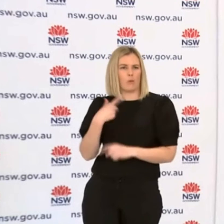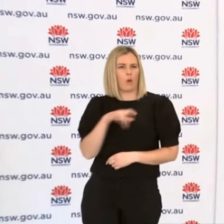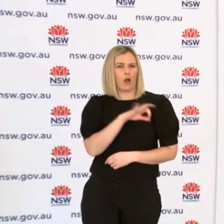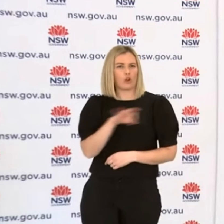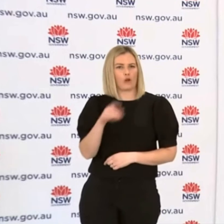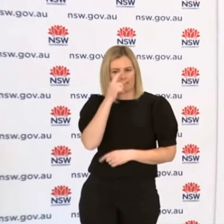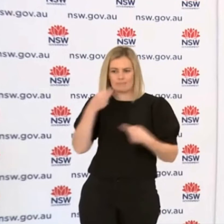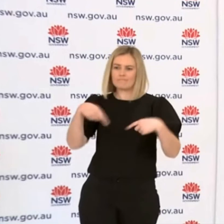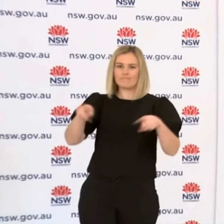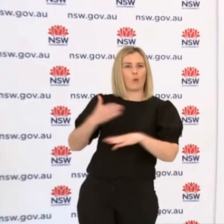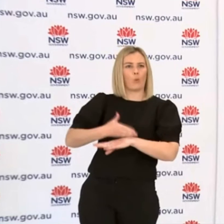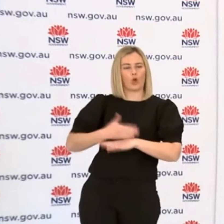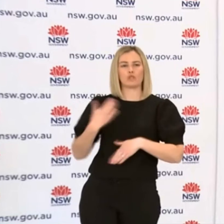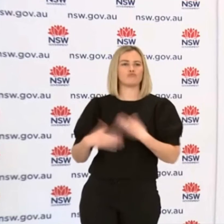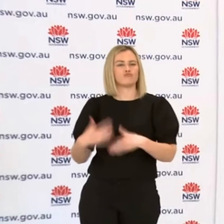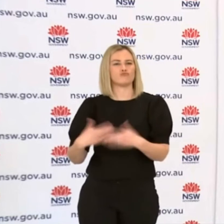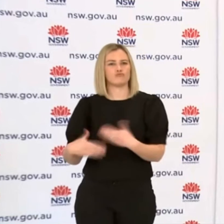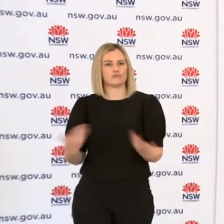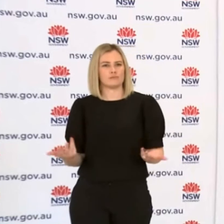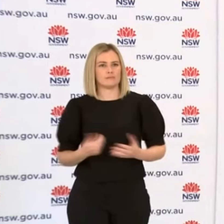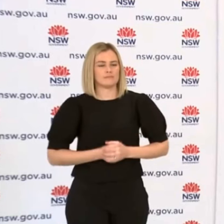outside those LGAs searching for work?